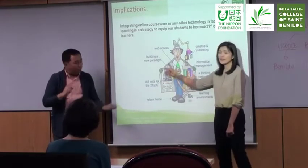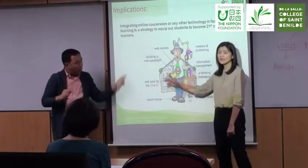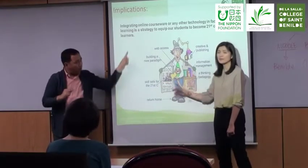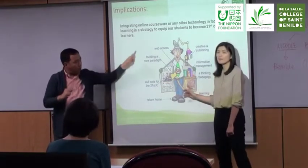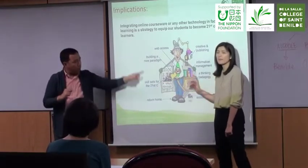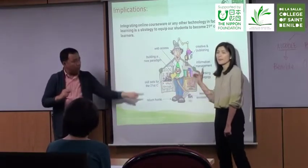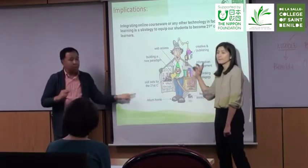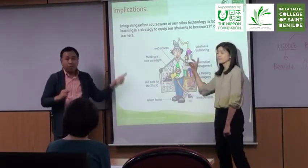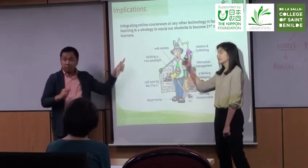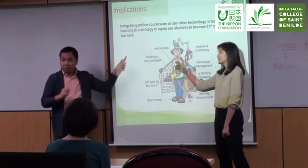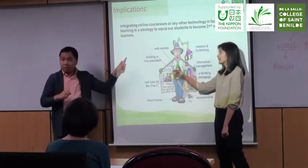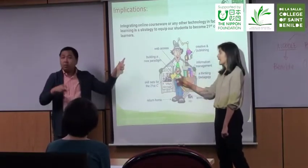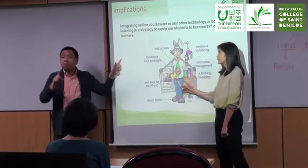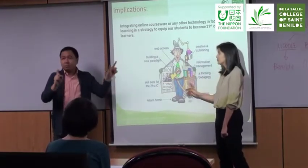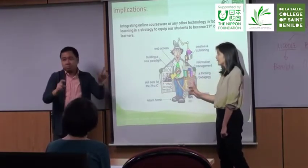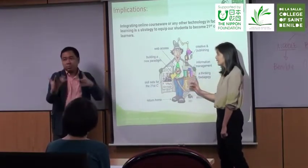these